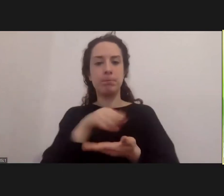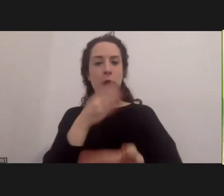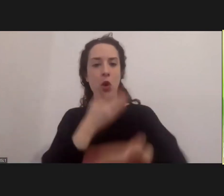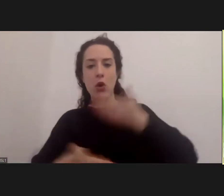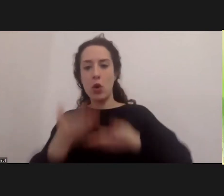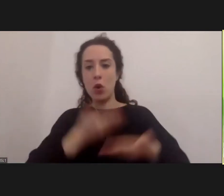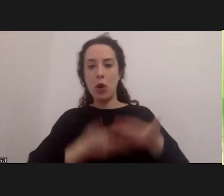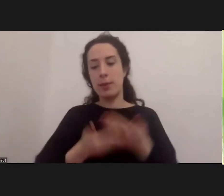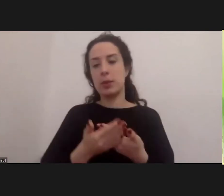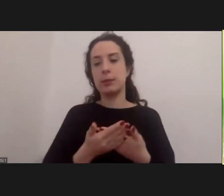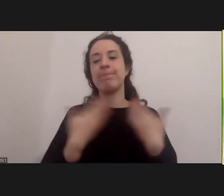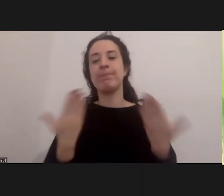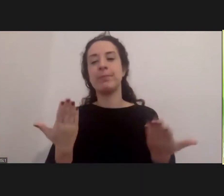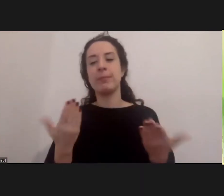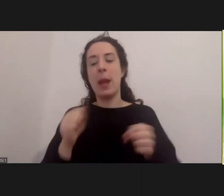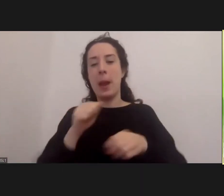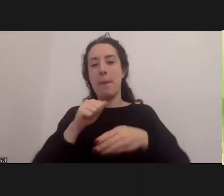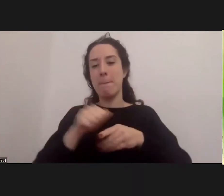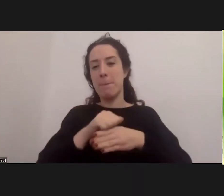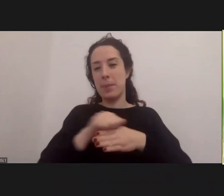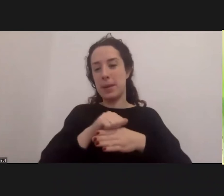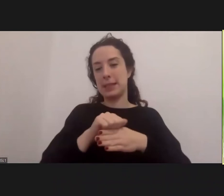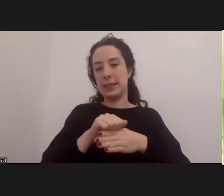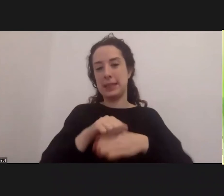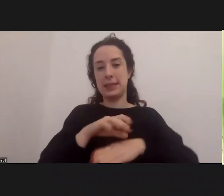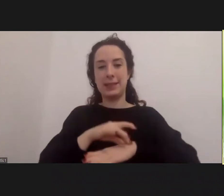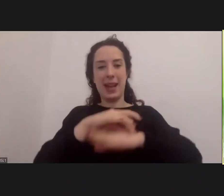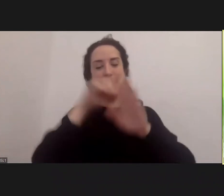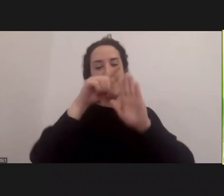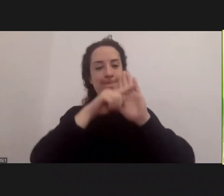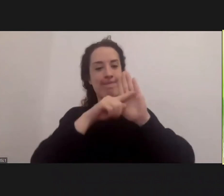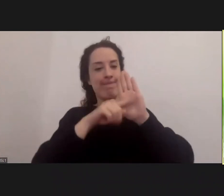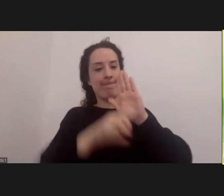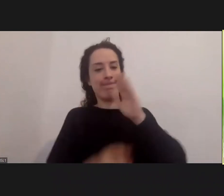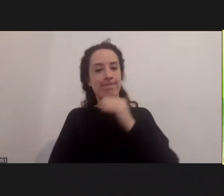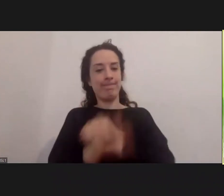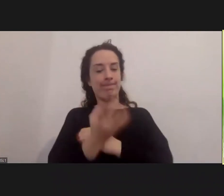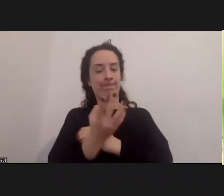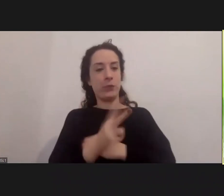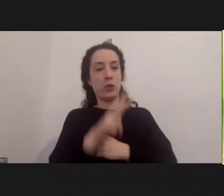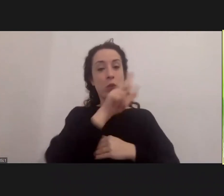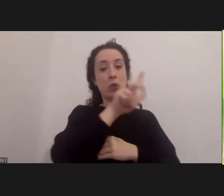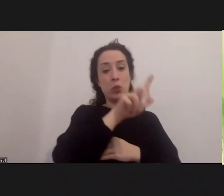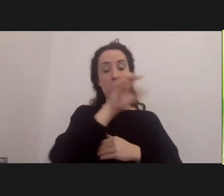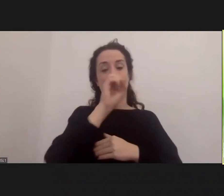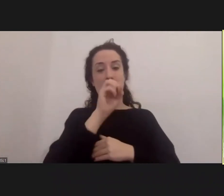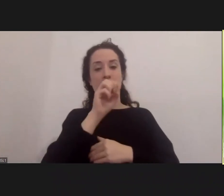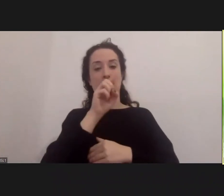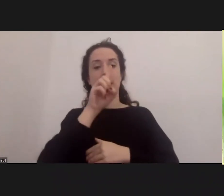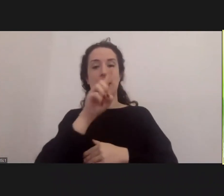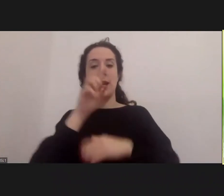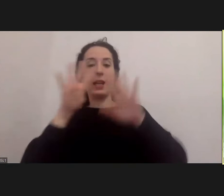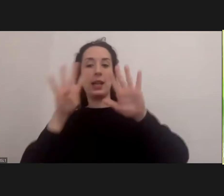drafted a best practices guide in 2019, titled Social Economy for the Full Inclusion of People